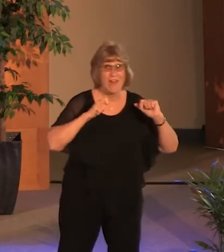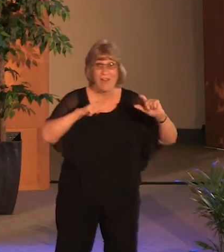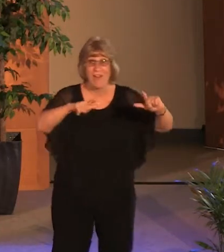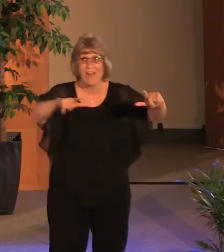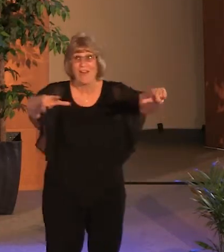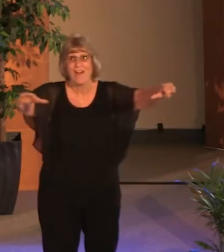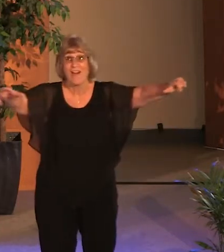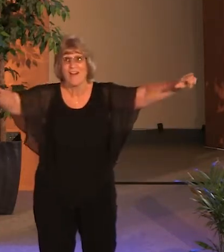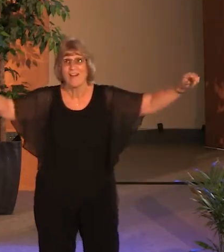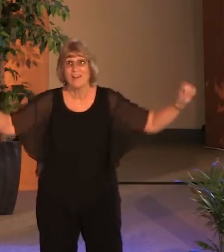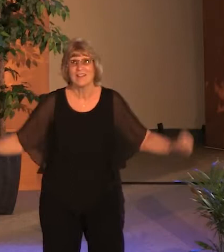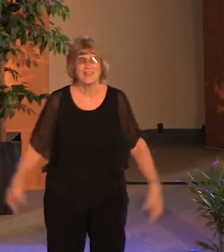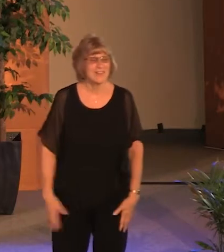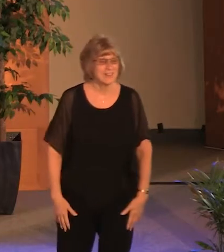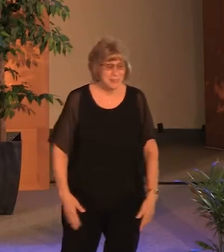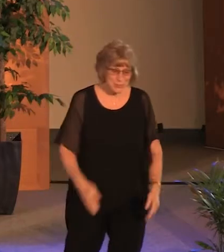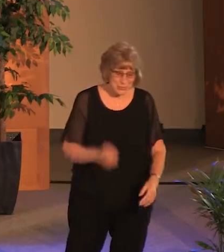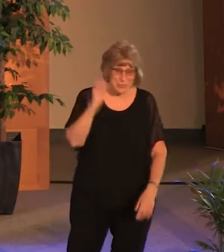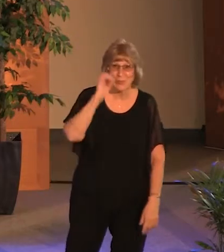ours alone.